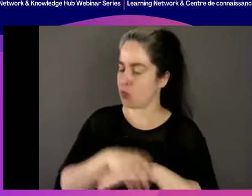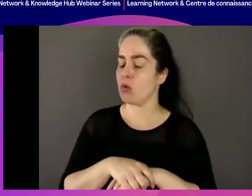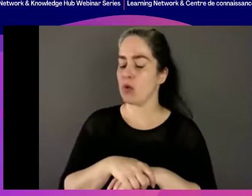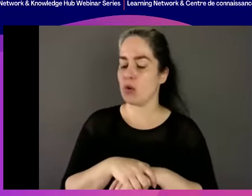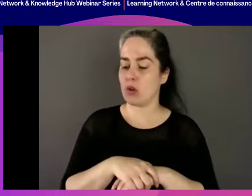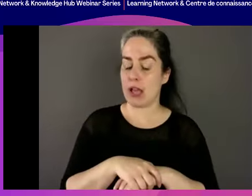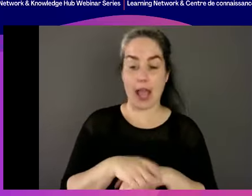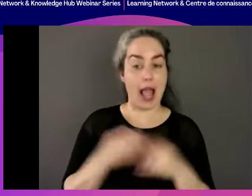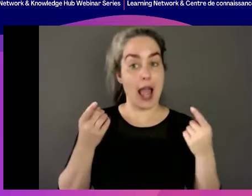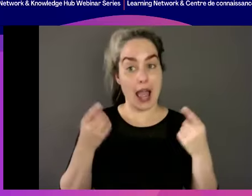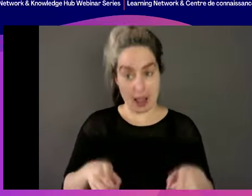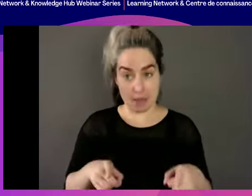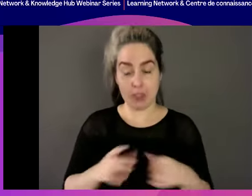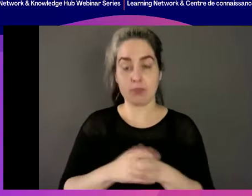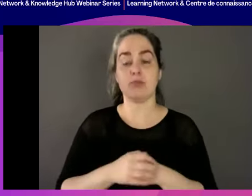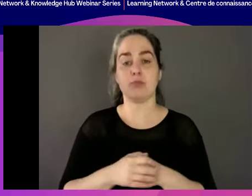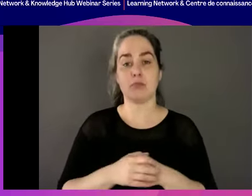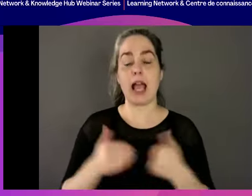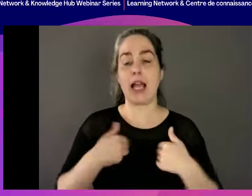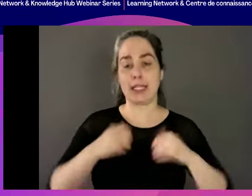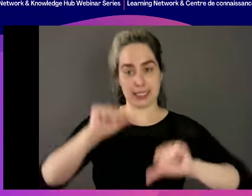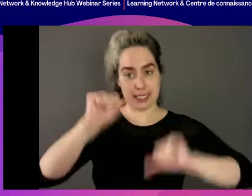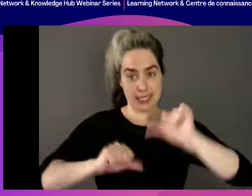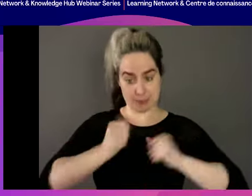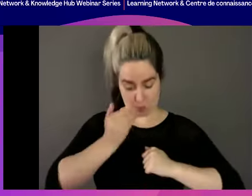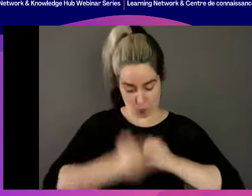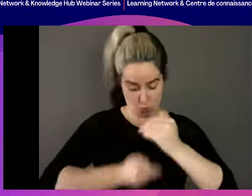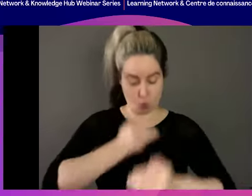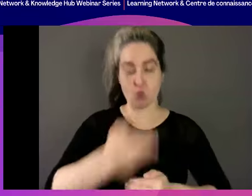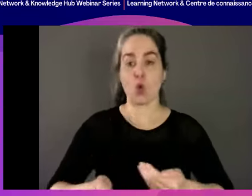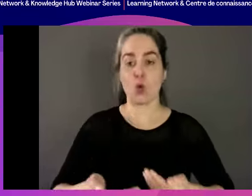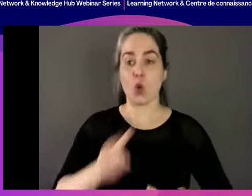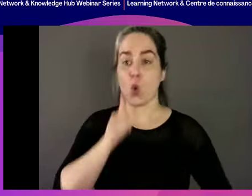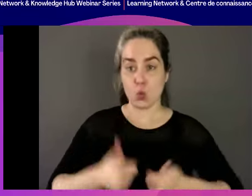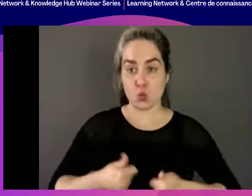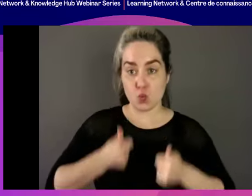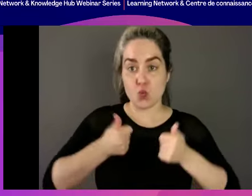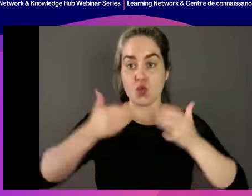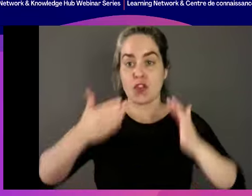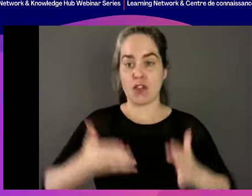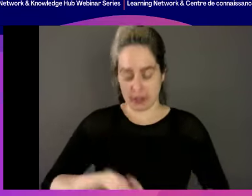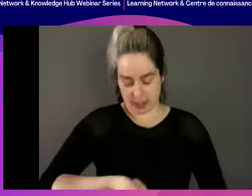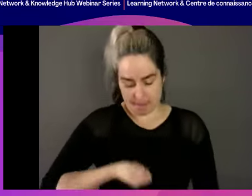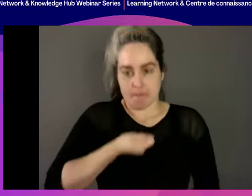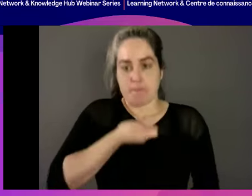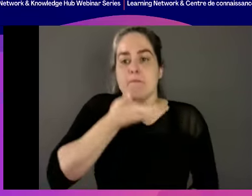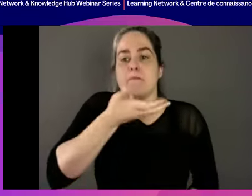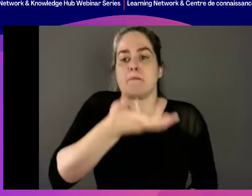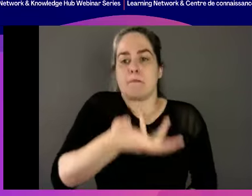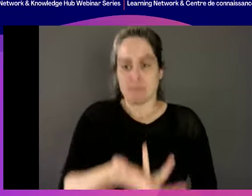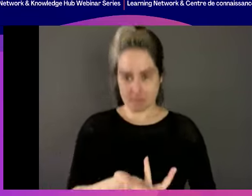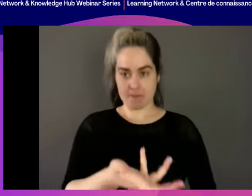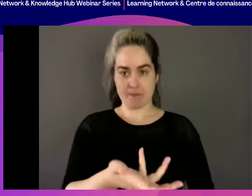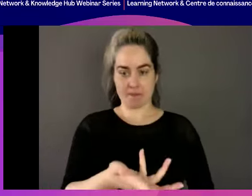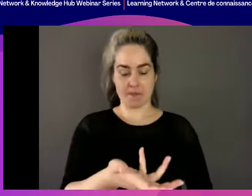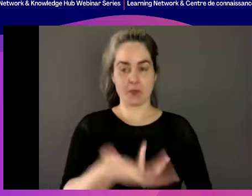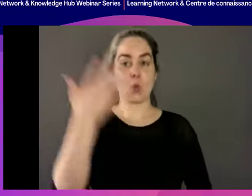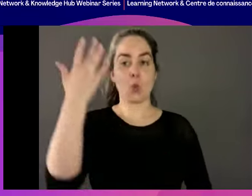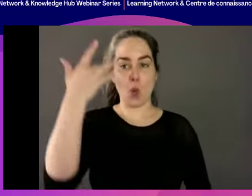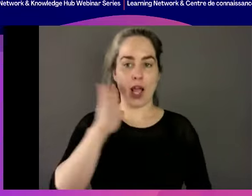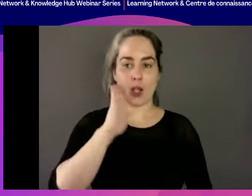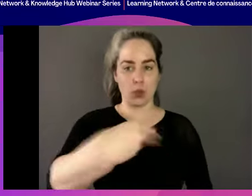when during the independent assessment process, where survivors had to tell their stories of abuse in order to get compensated through